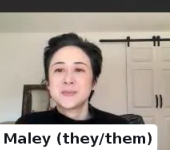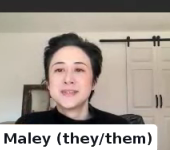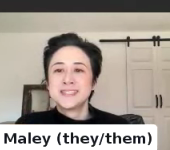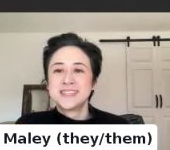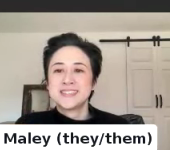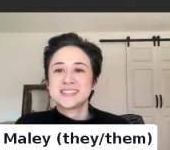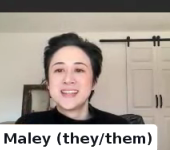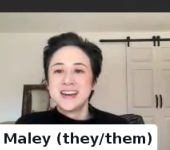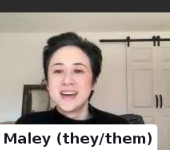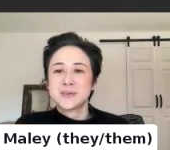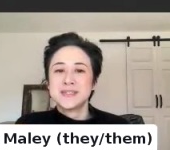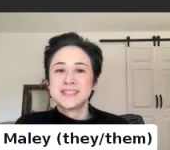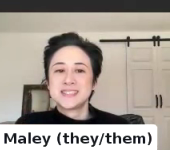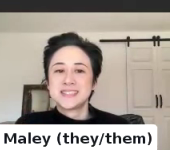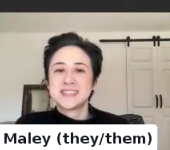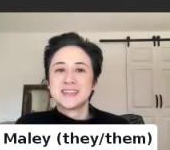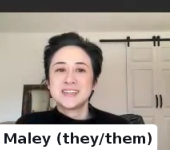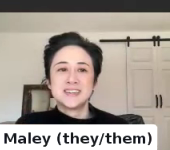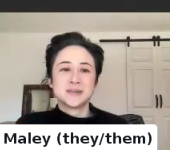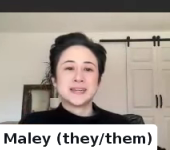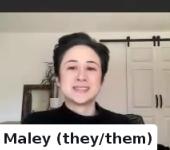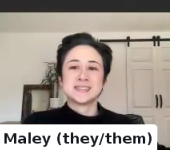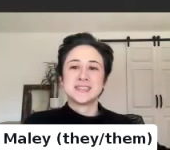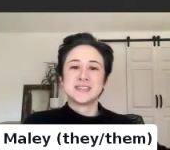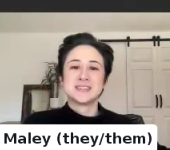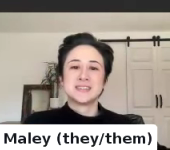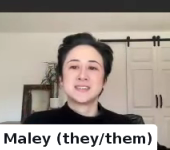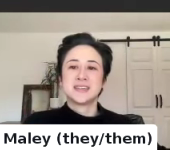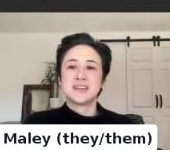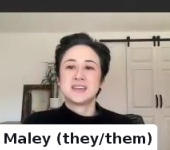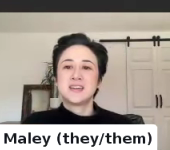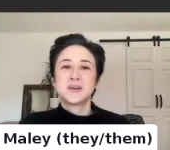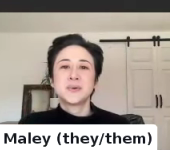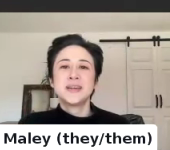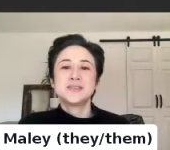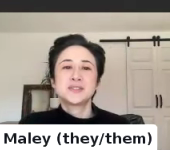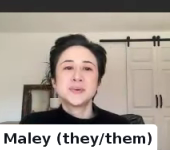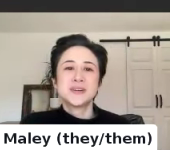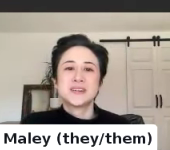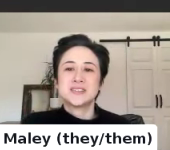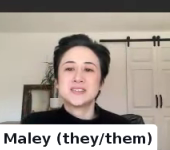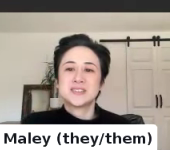another High Priestess, a lot of High Priestesses here. Oh, right, because it's here, great. Queen of Swords.